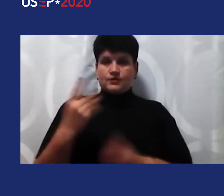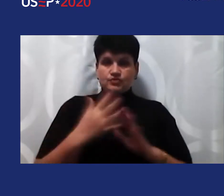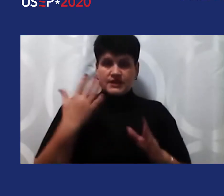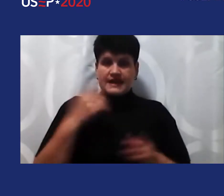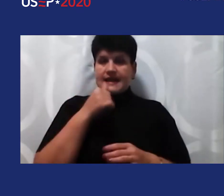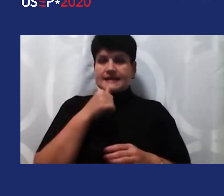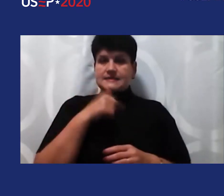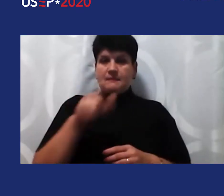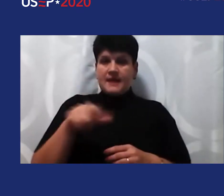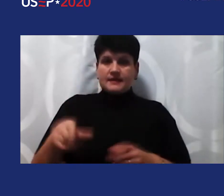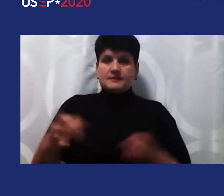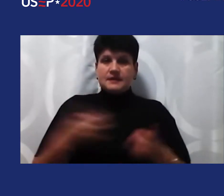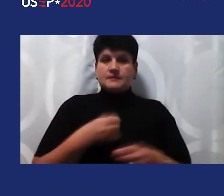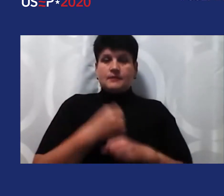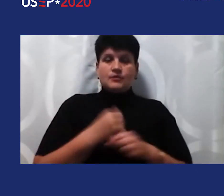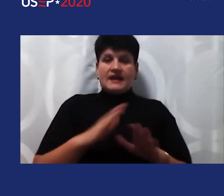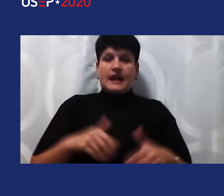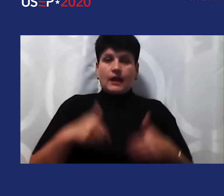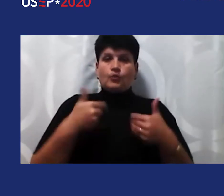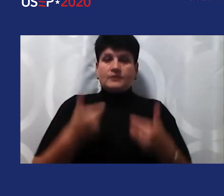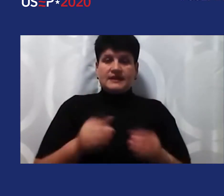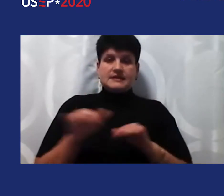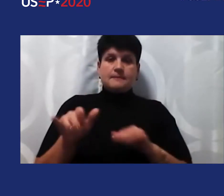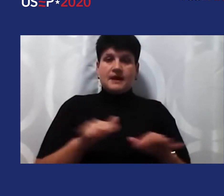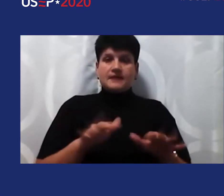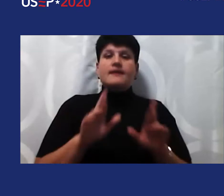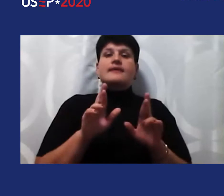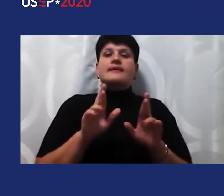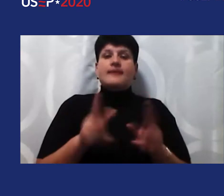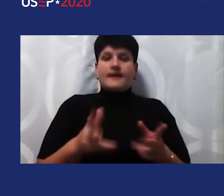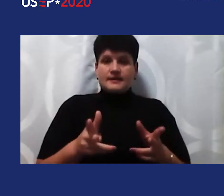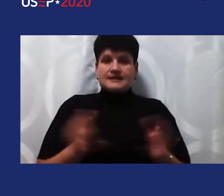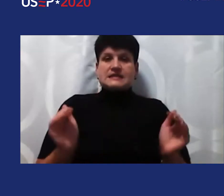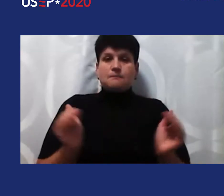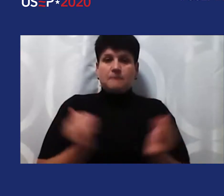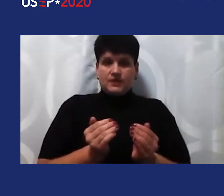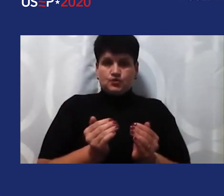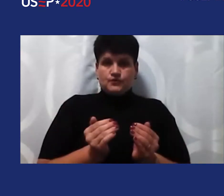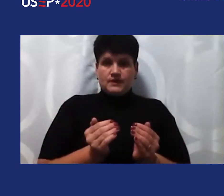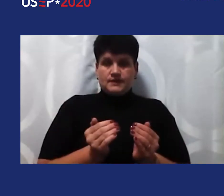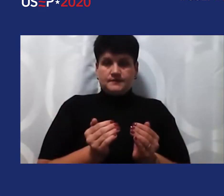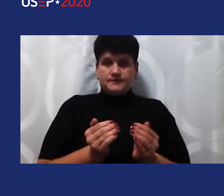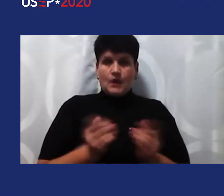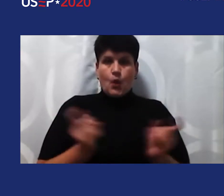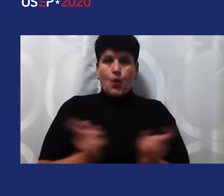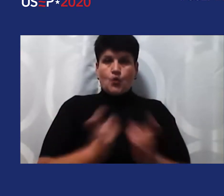damaging for us as well, and thus we need to look into